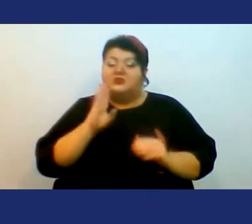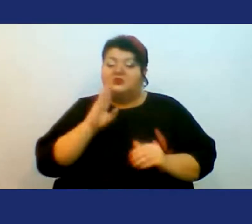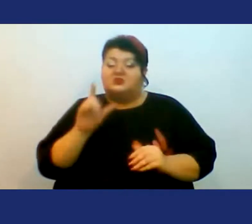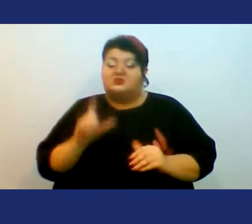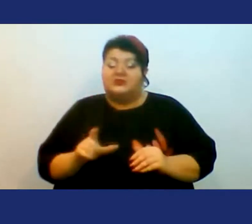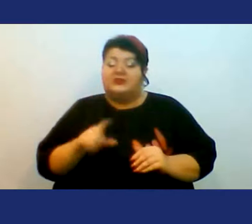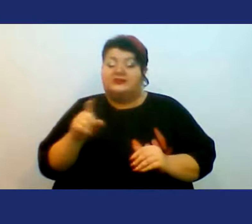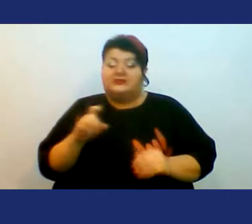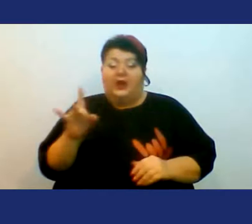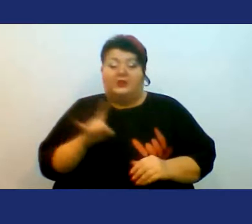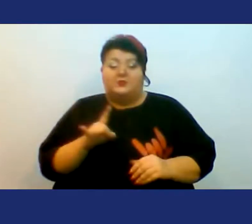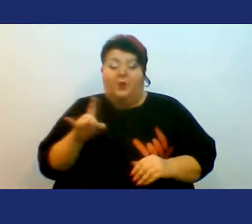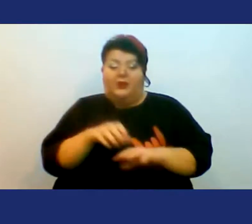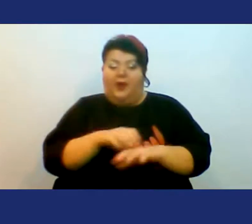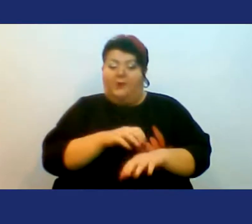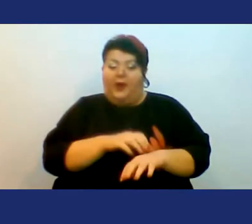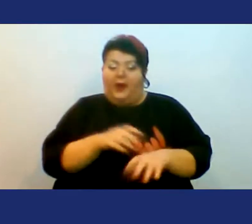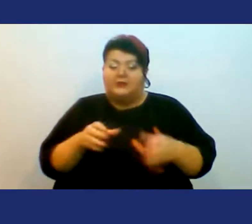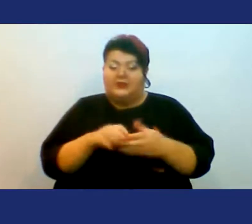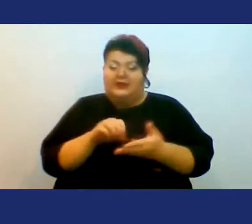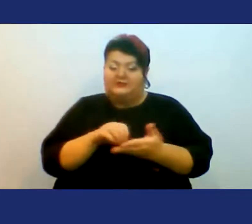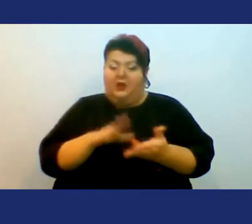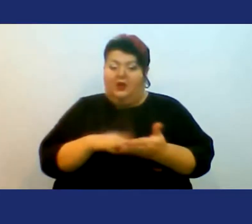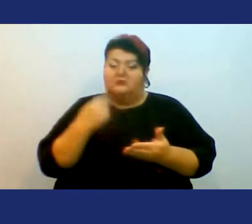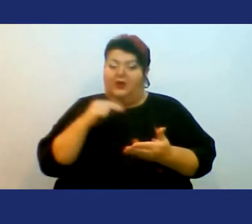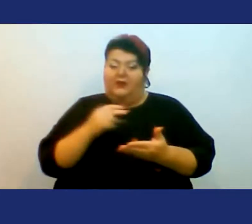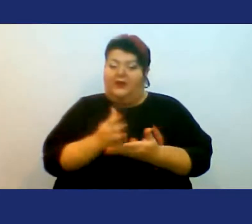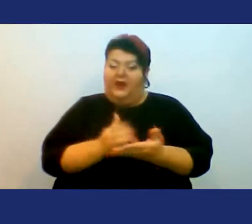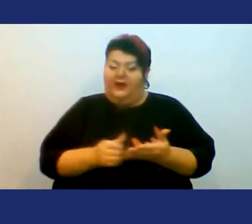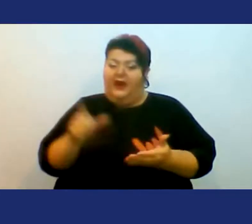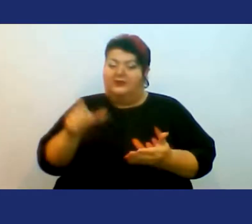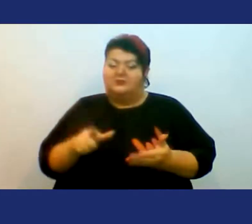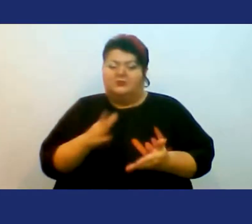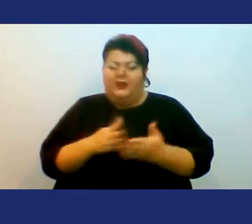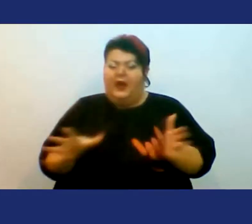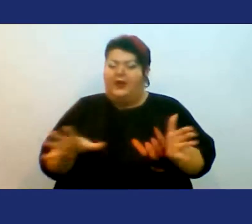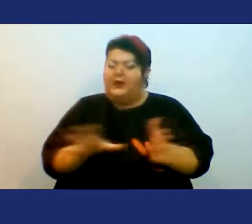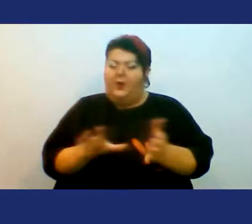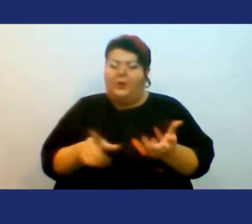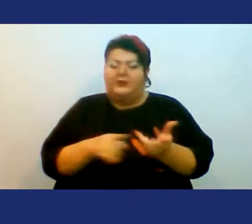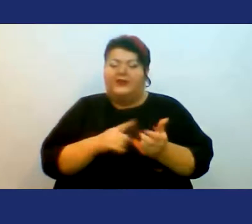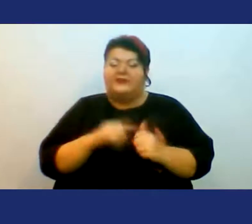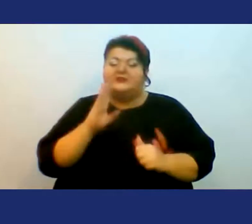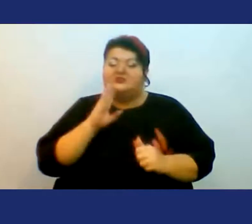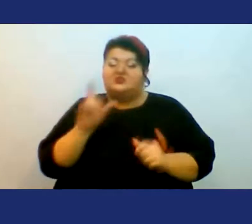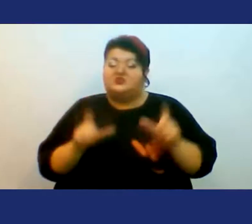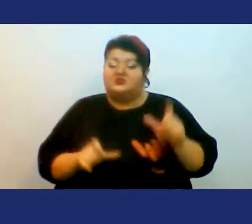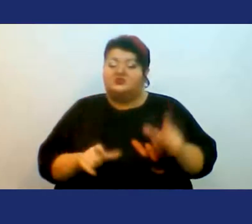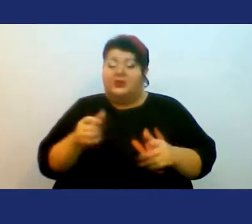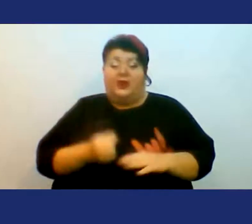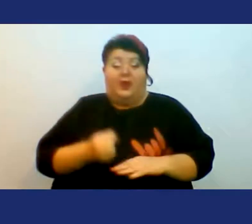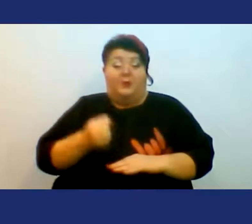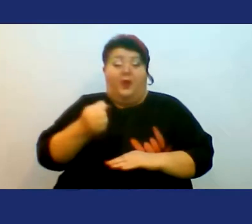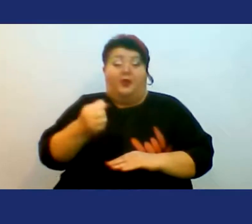the number of women that are standing. And then lastly, I would just like to mention that like Ukraine, the